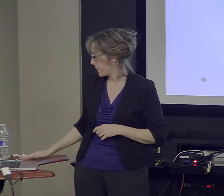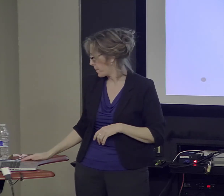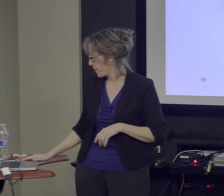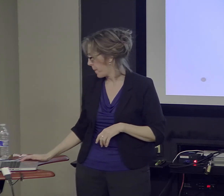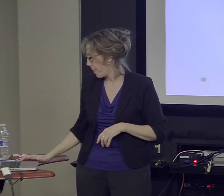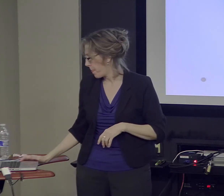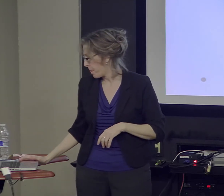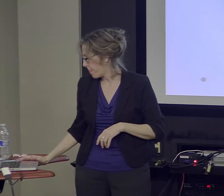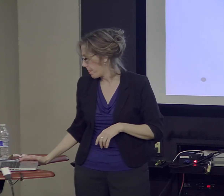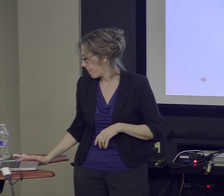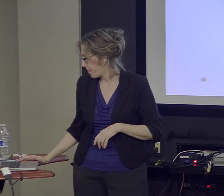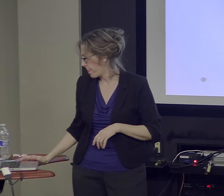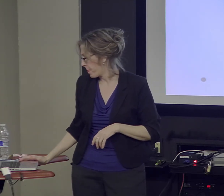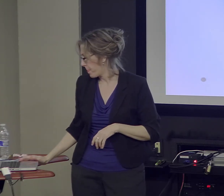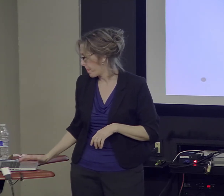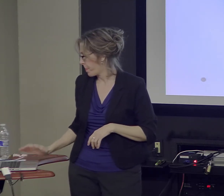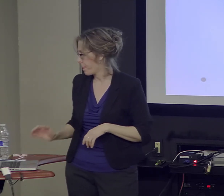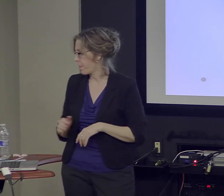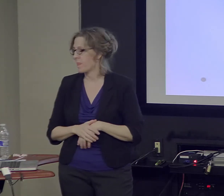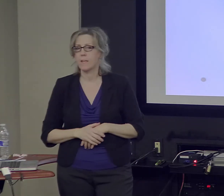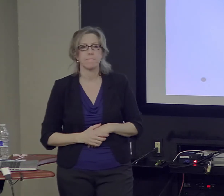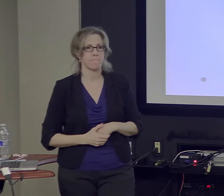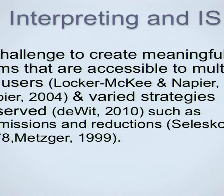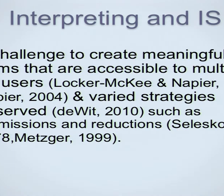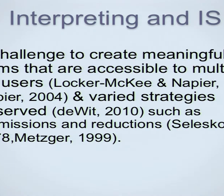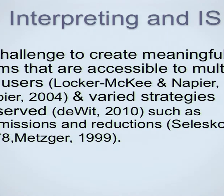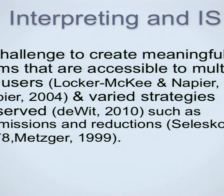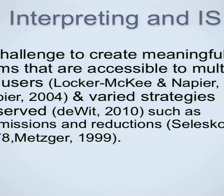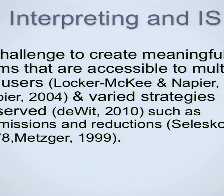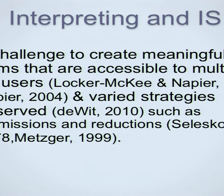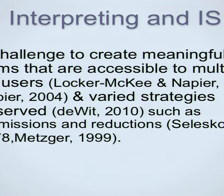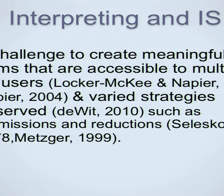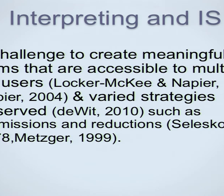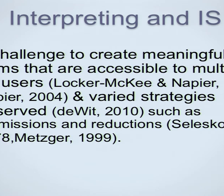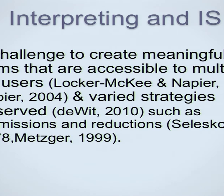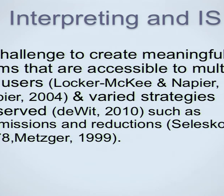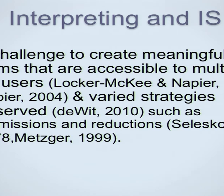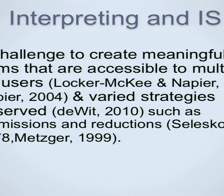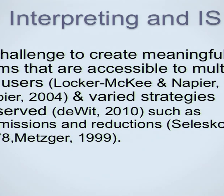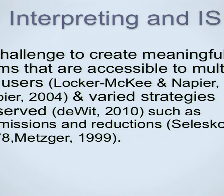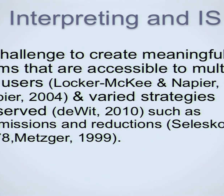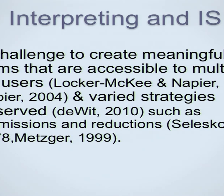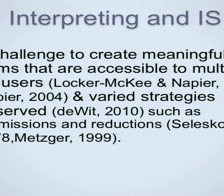are people comprehending the international language that's being portrayed to them?